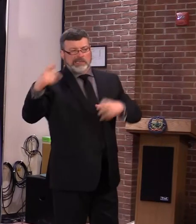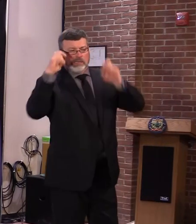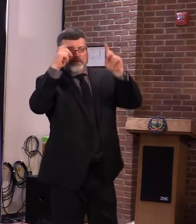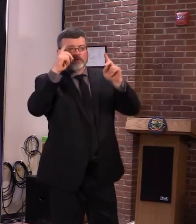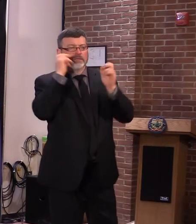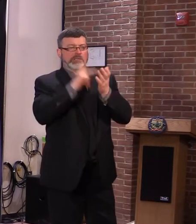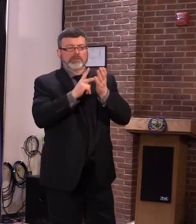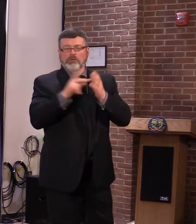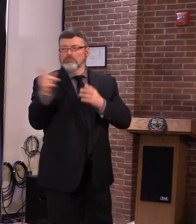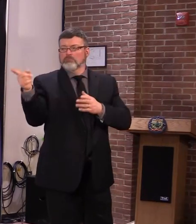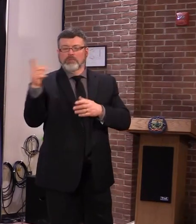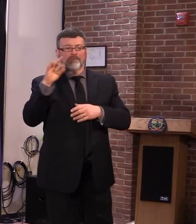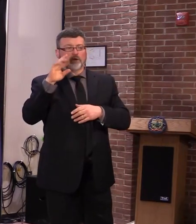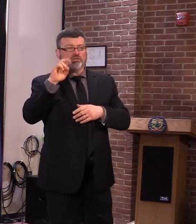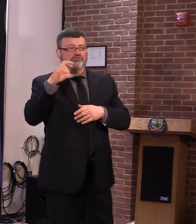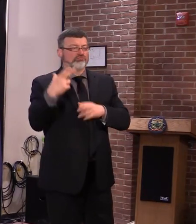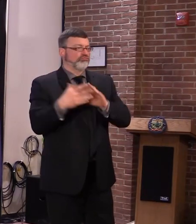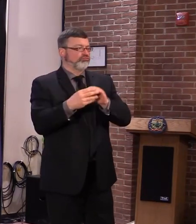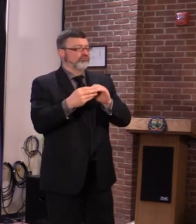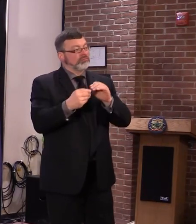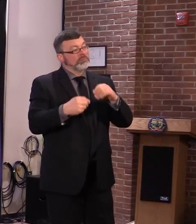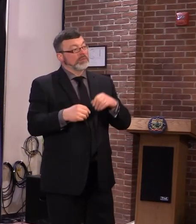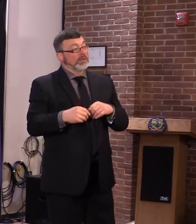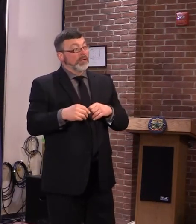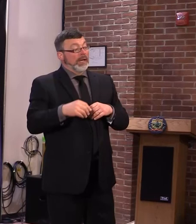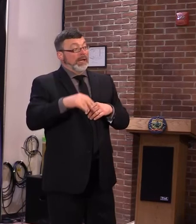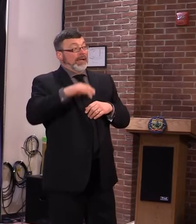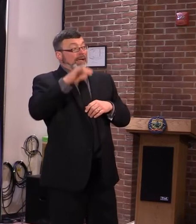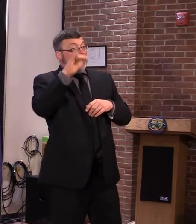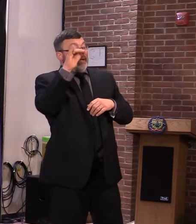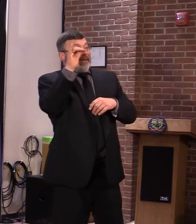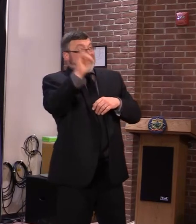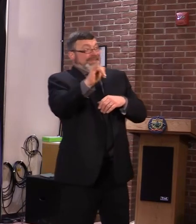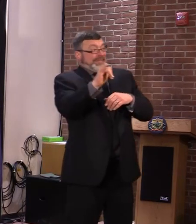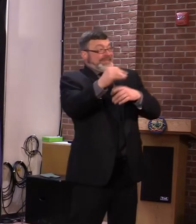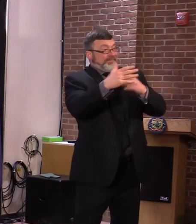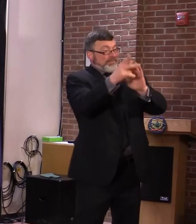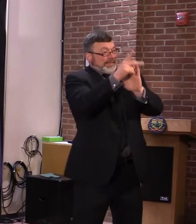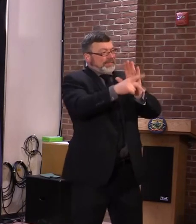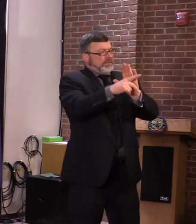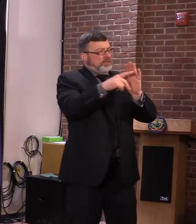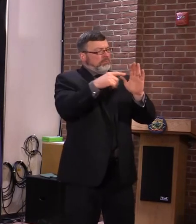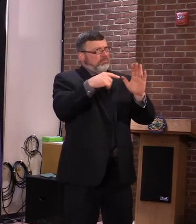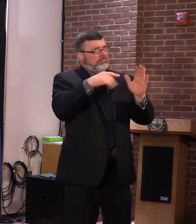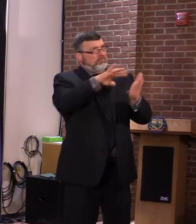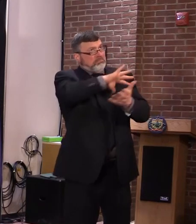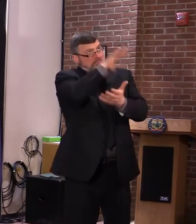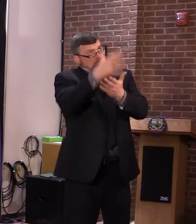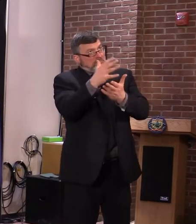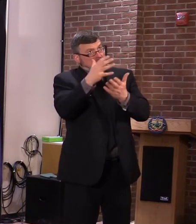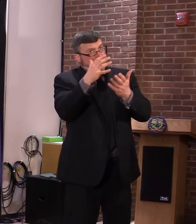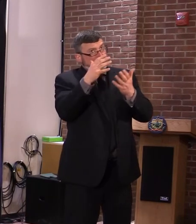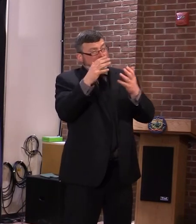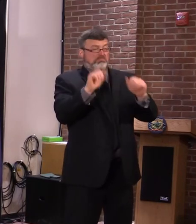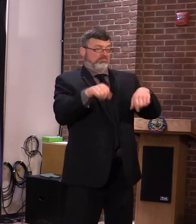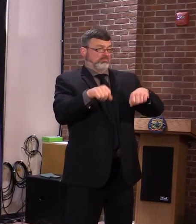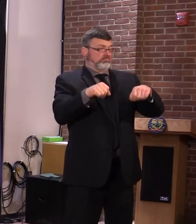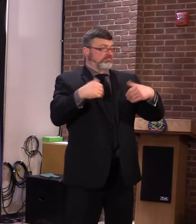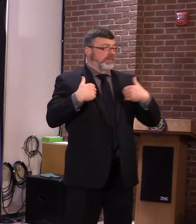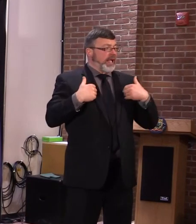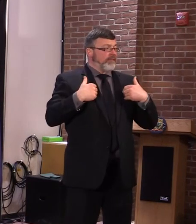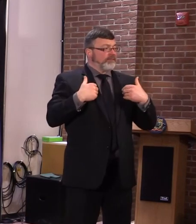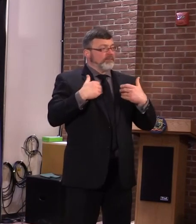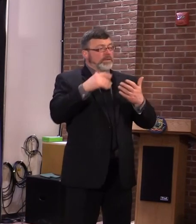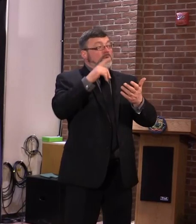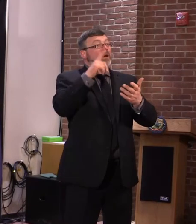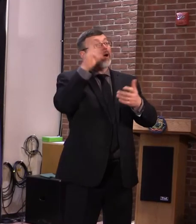Sort of the longer view, yeah, we feel confident the supply is adequate. There are schools right now who are looking for tests,